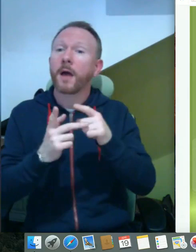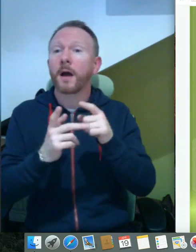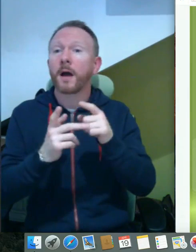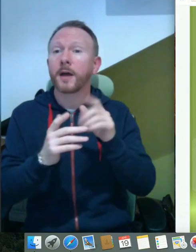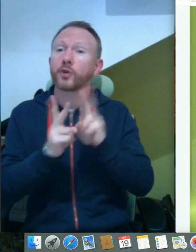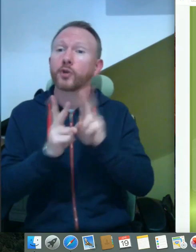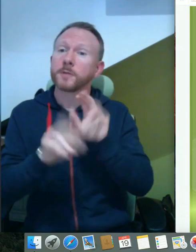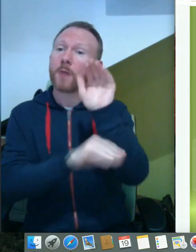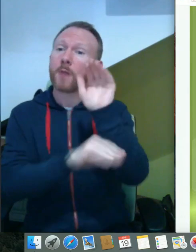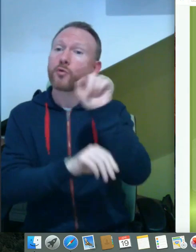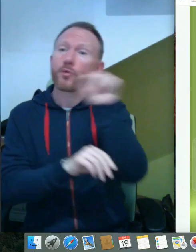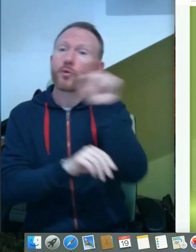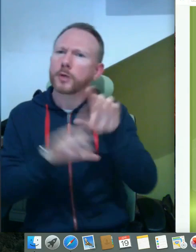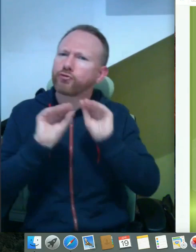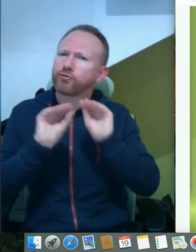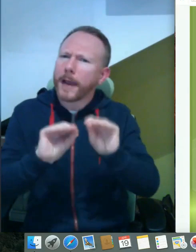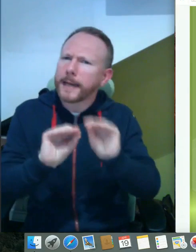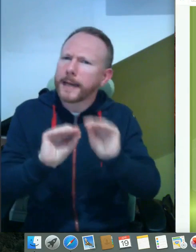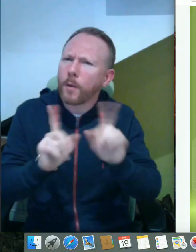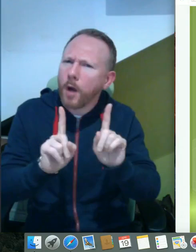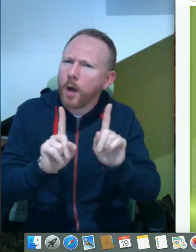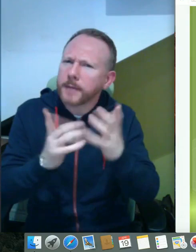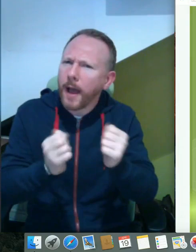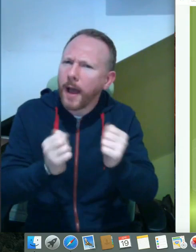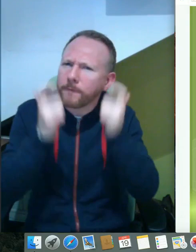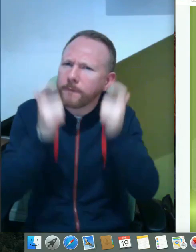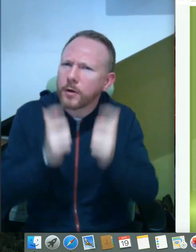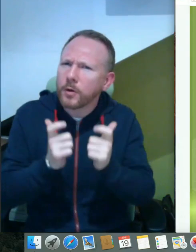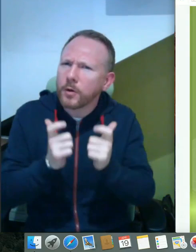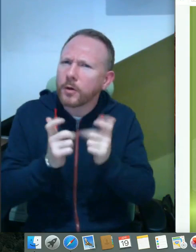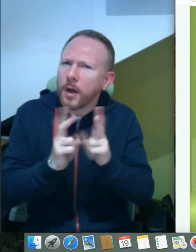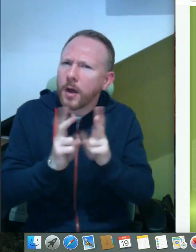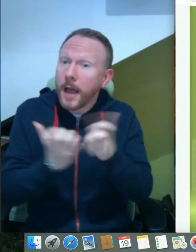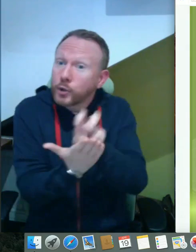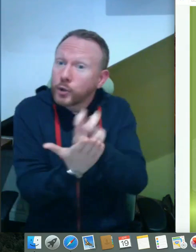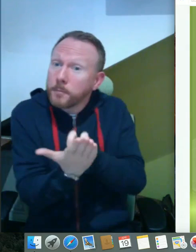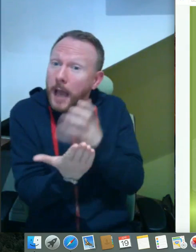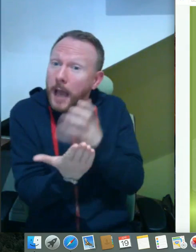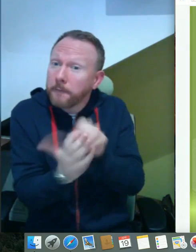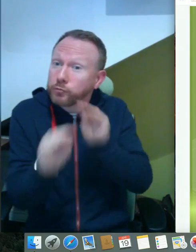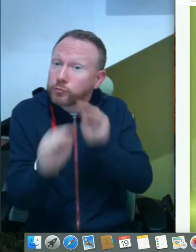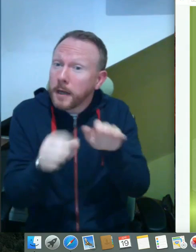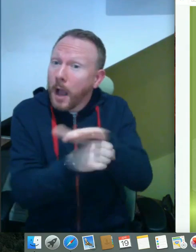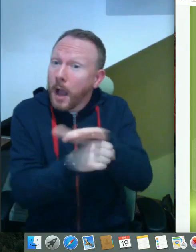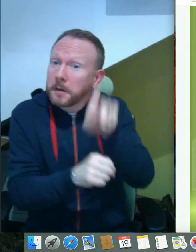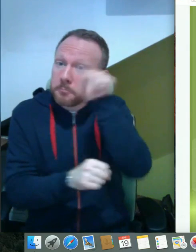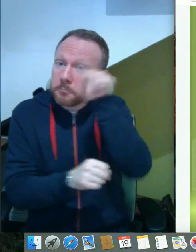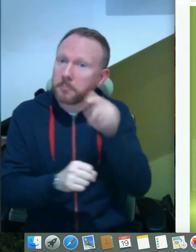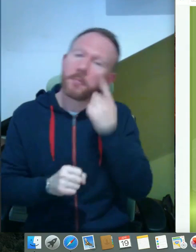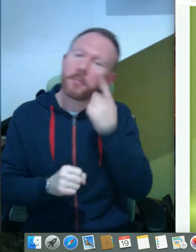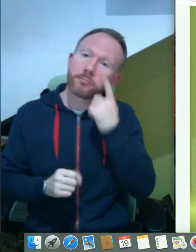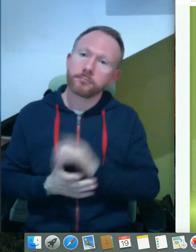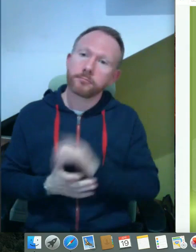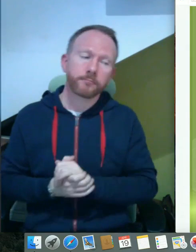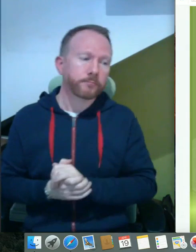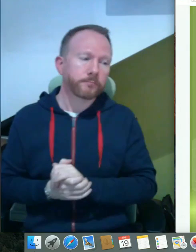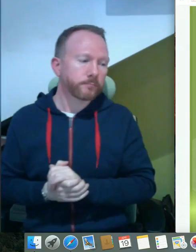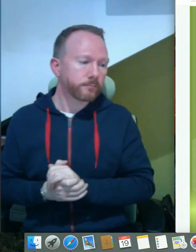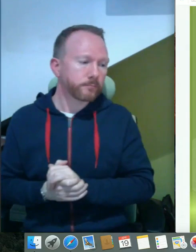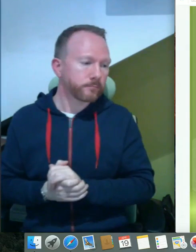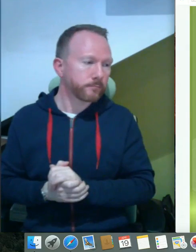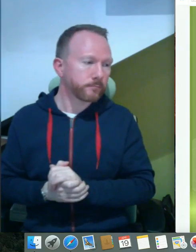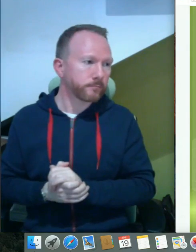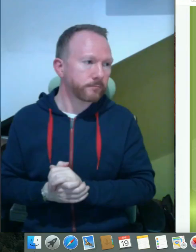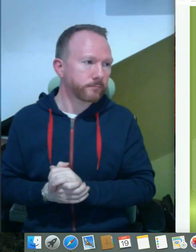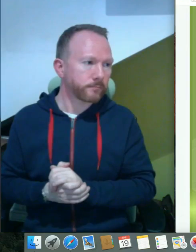had as to how to incorporate note-taking within our practice. Did you discuss this